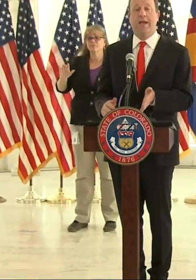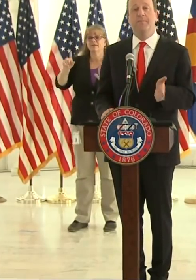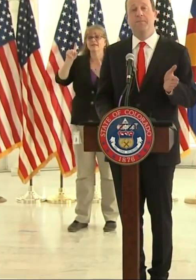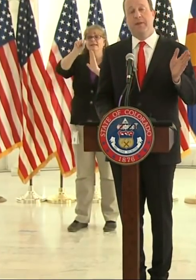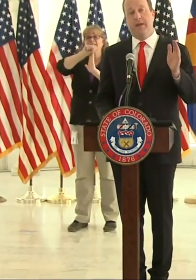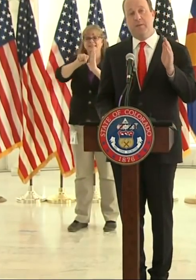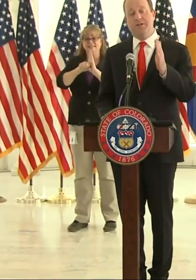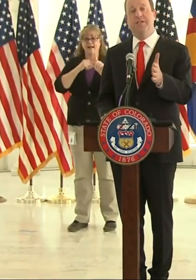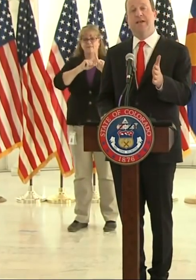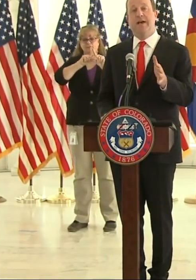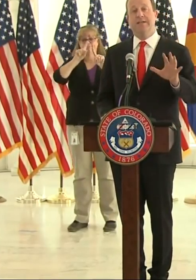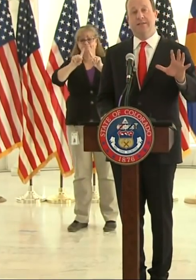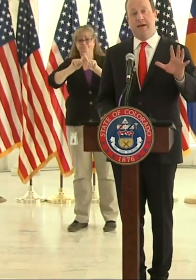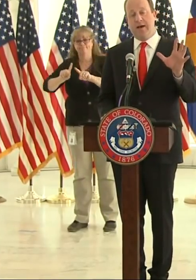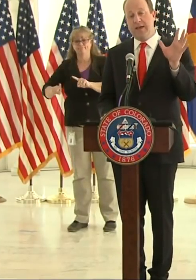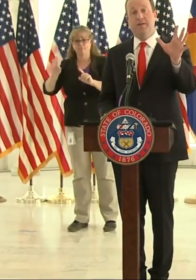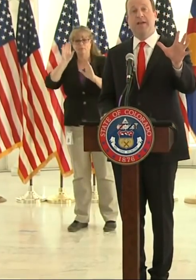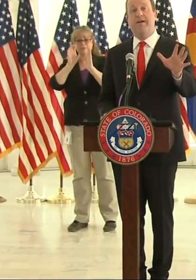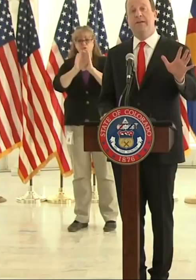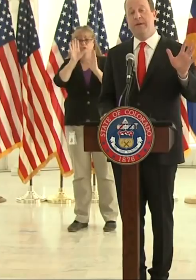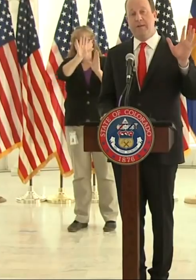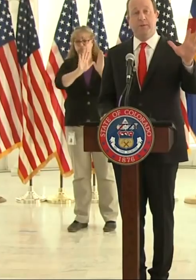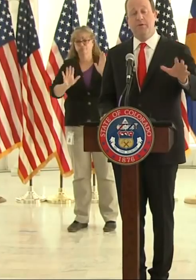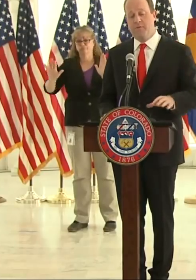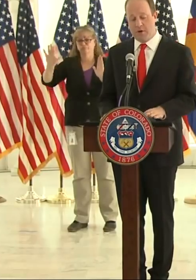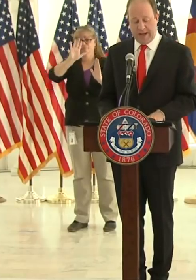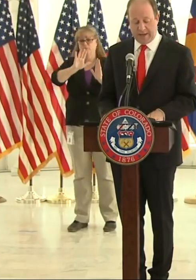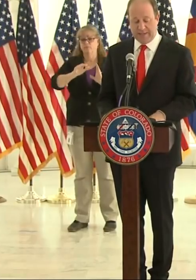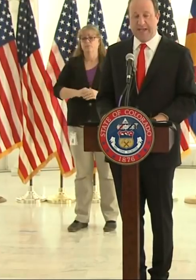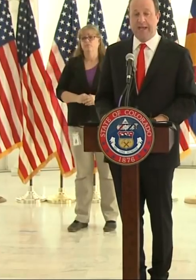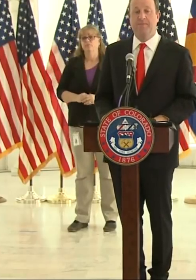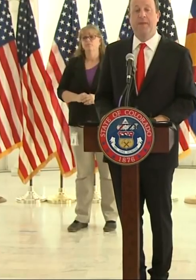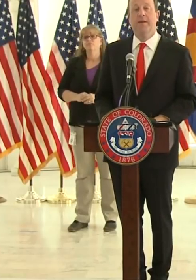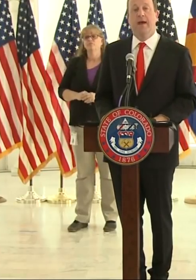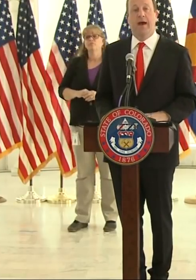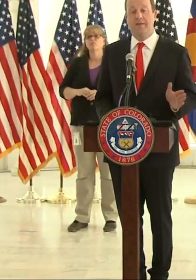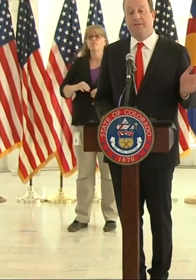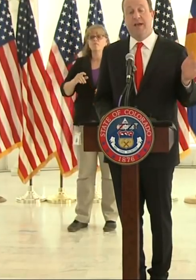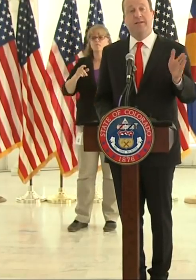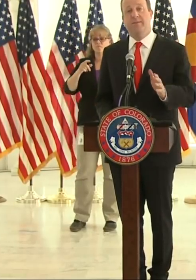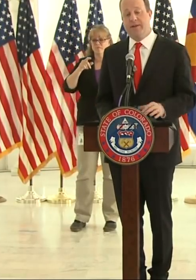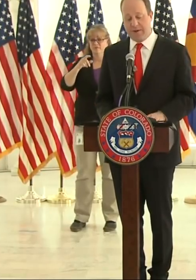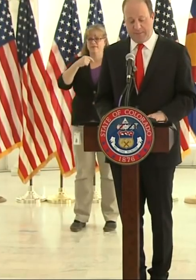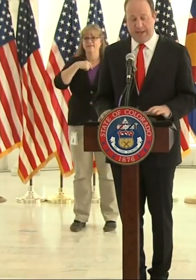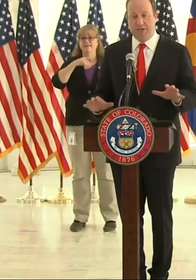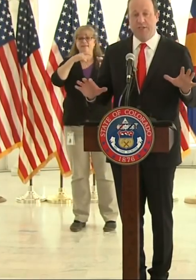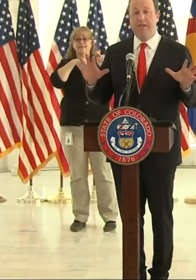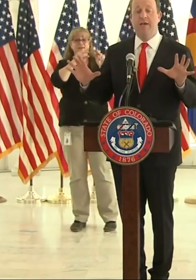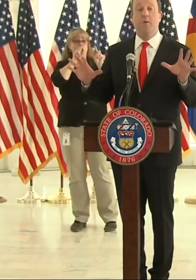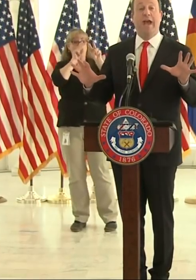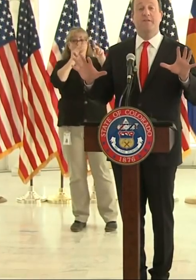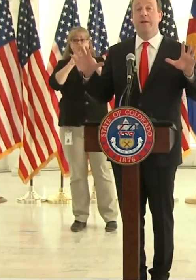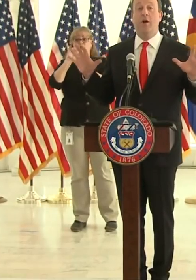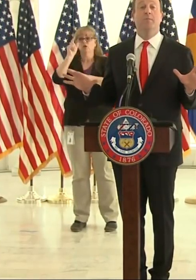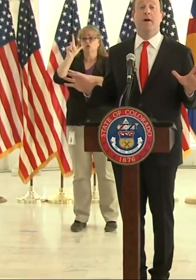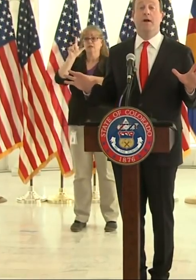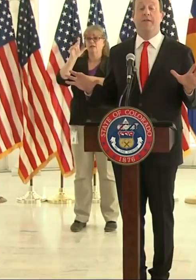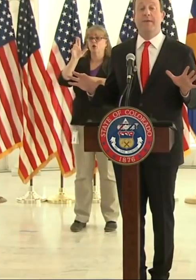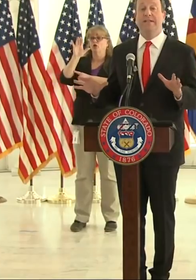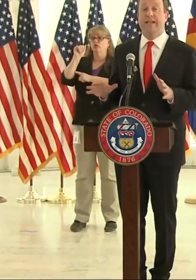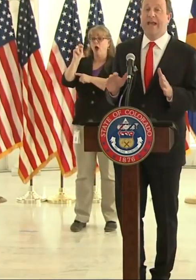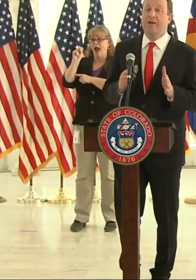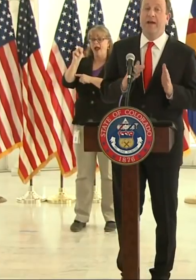Jill Ryan when she signs Eagle County being able to move forward ahead of the state, and there's likely to be other applications, we have to be on